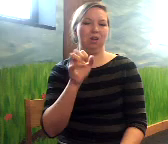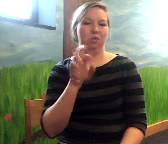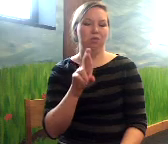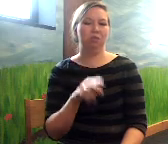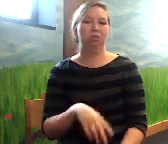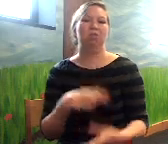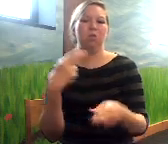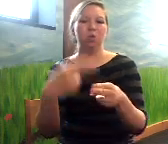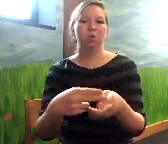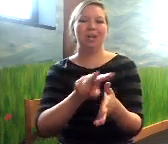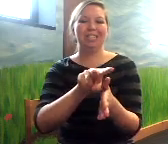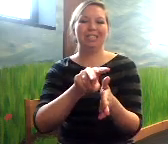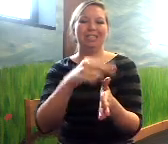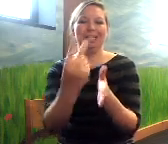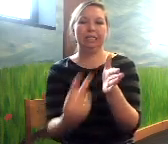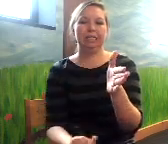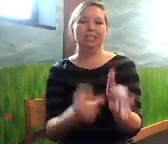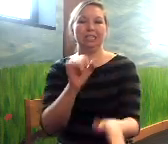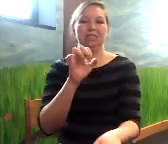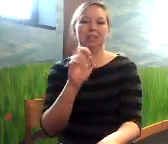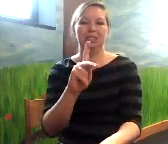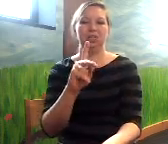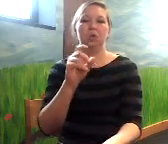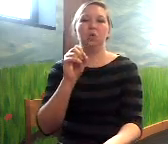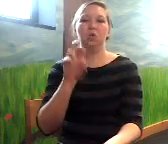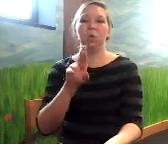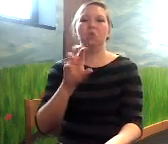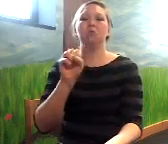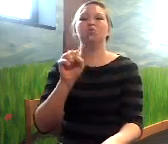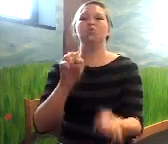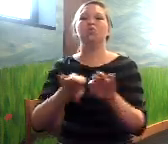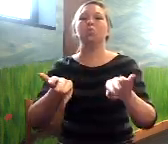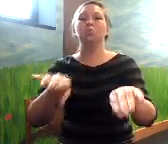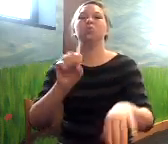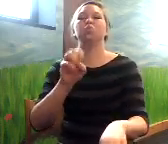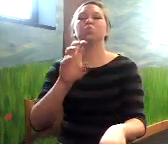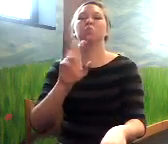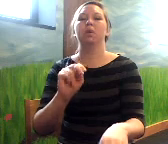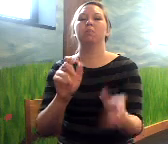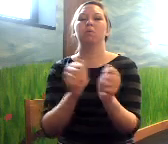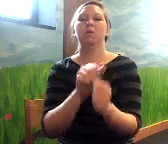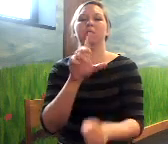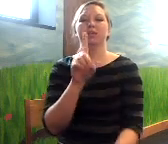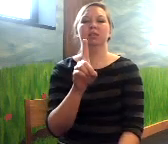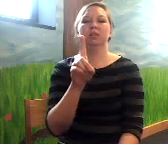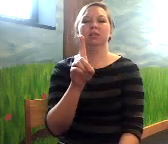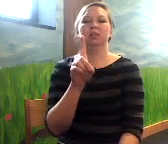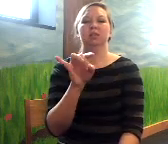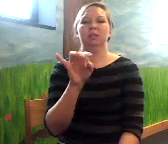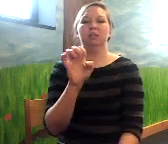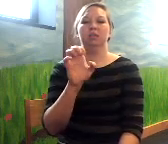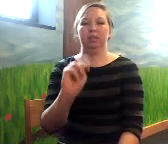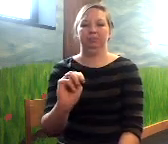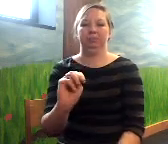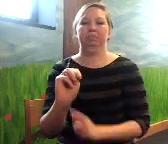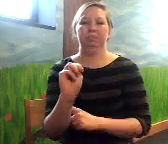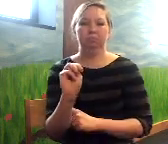and he was an aristocrat in France, and very aloof and separated from the average